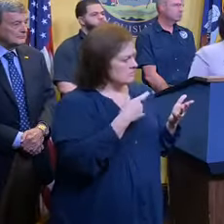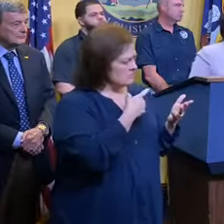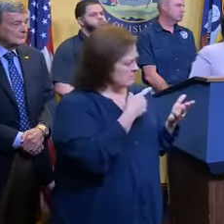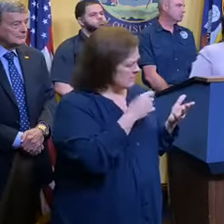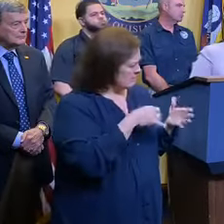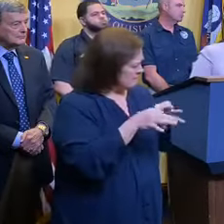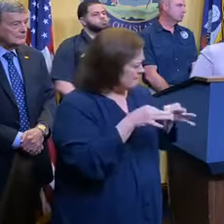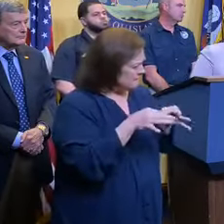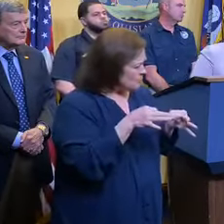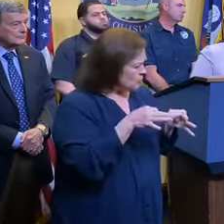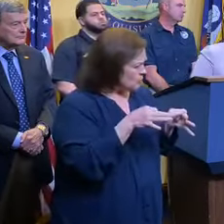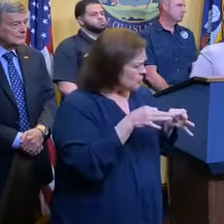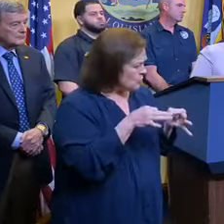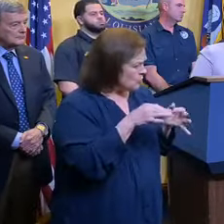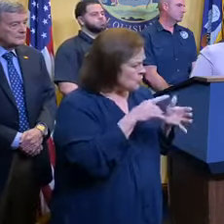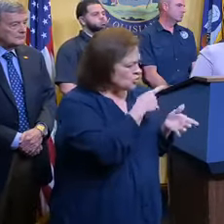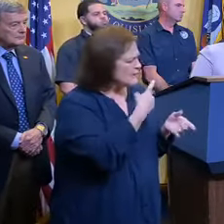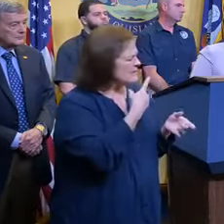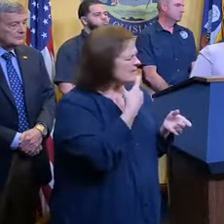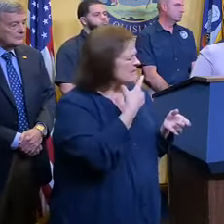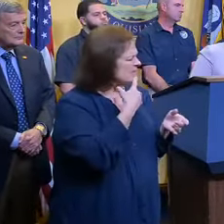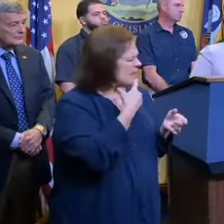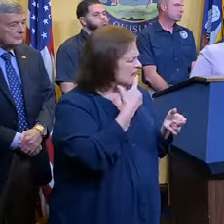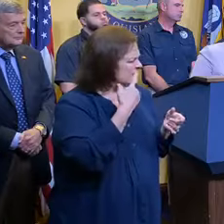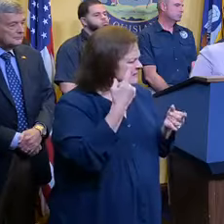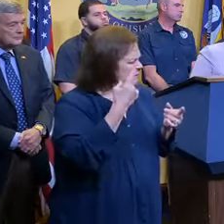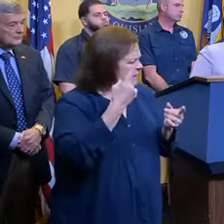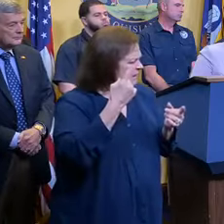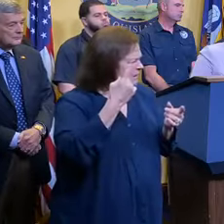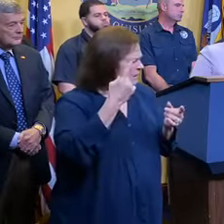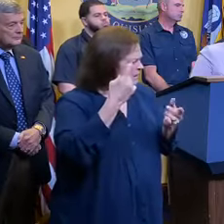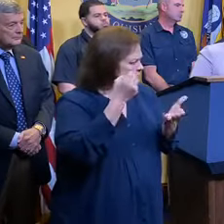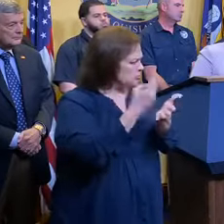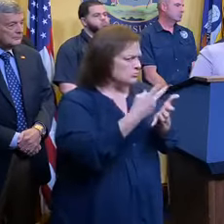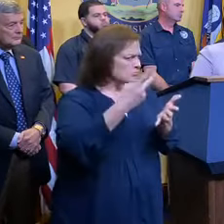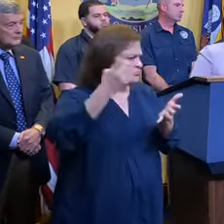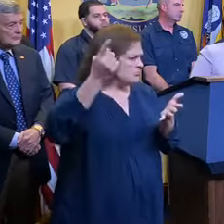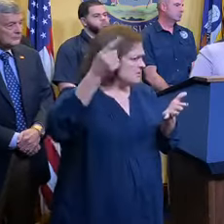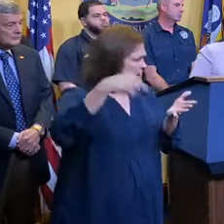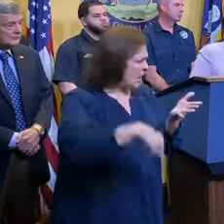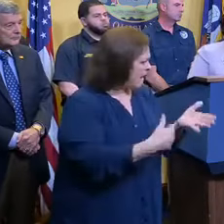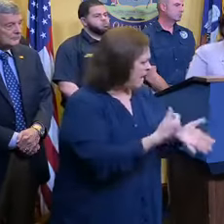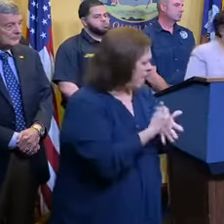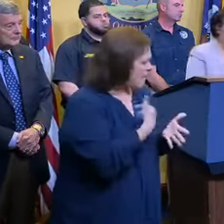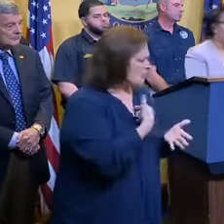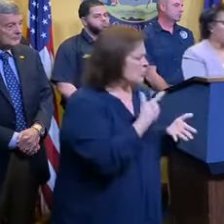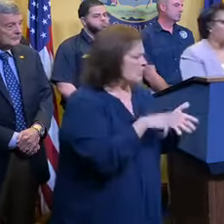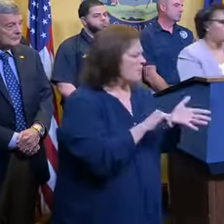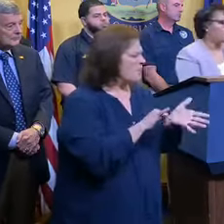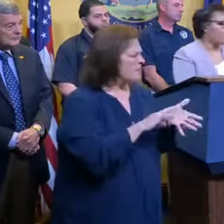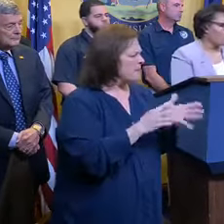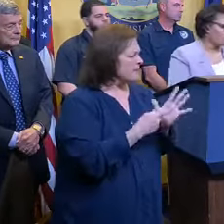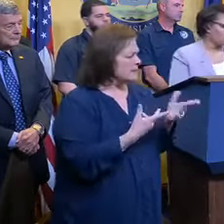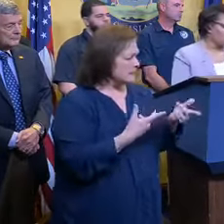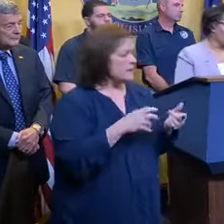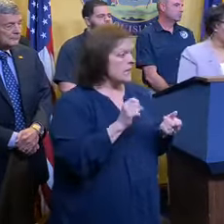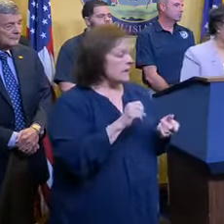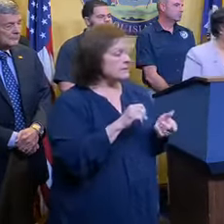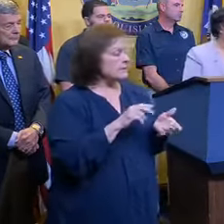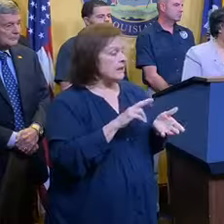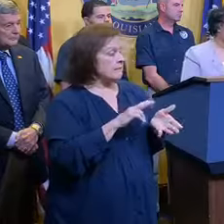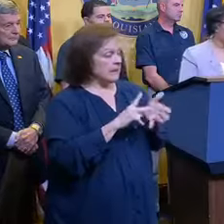more precise about what the extra resources are that are coming to the city? Is it money as well, other personnel? Well, it does open us